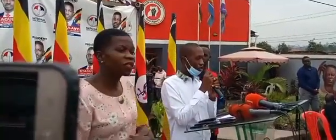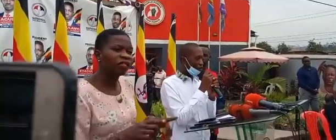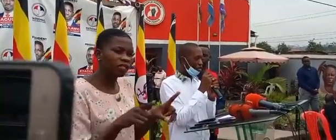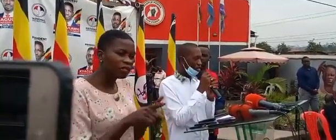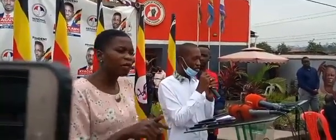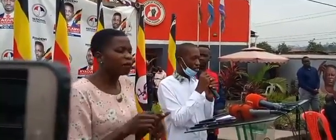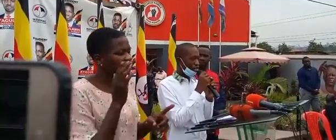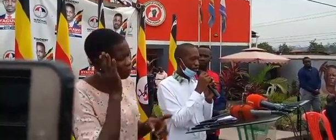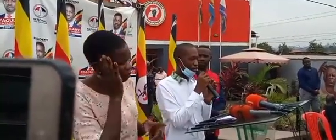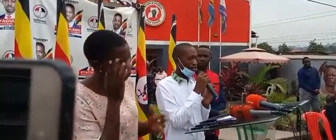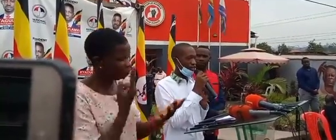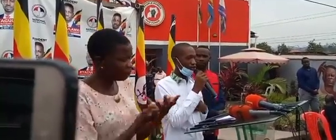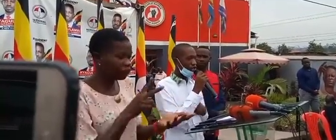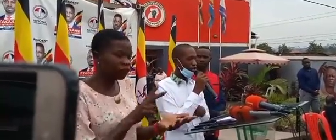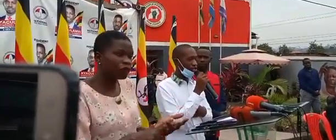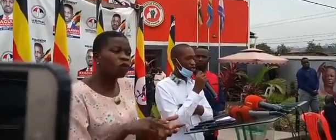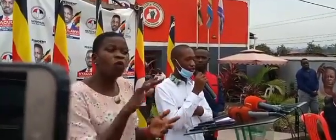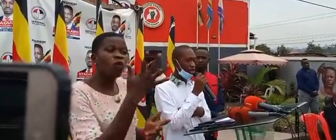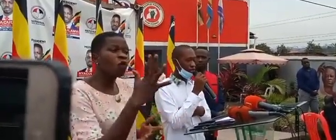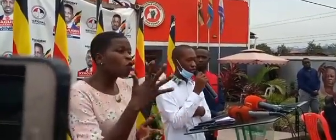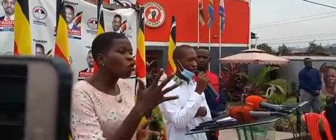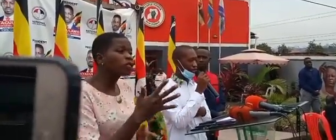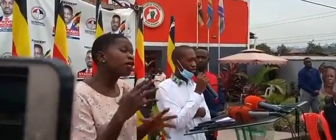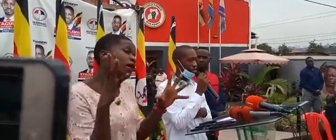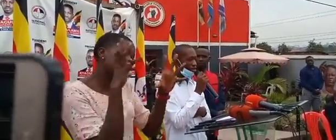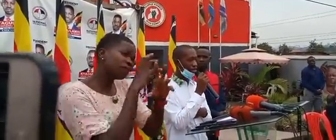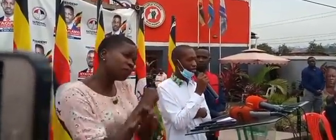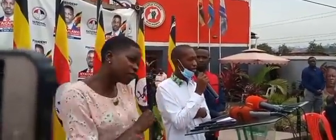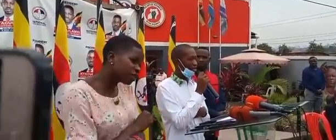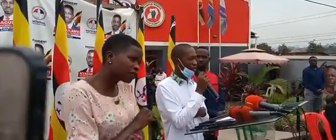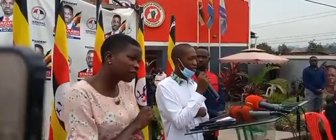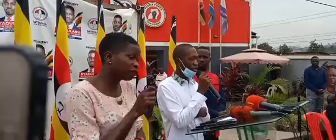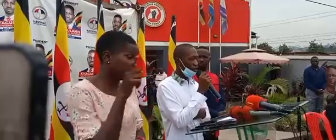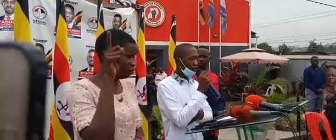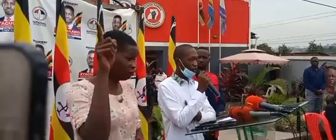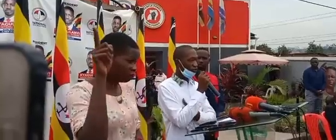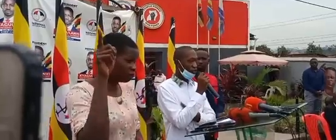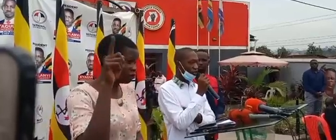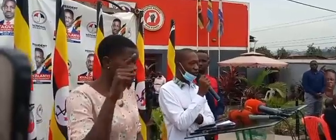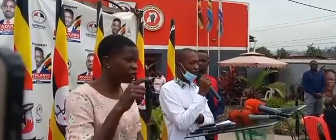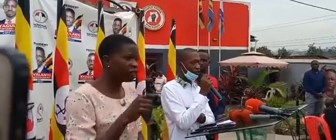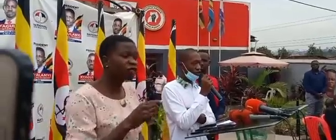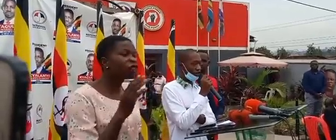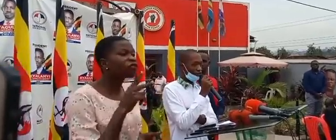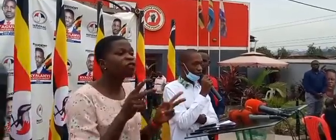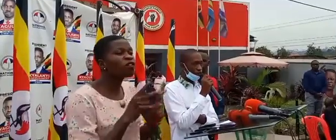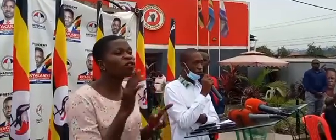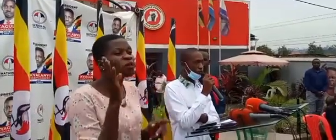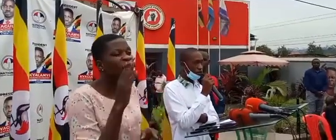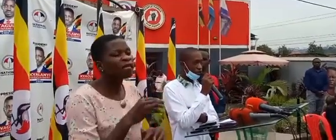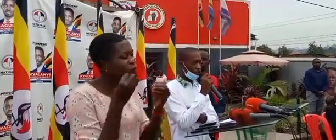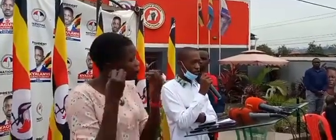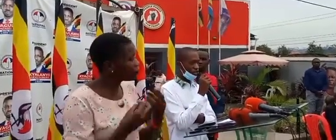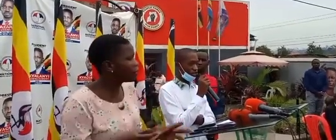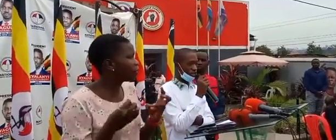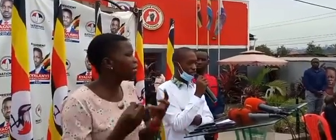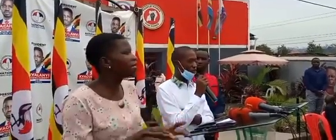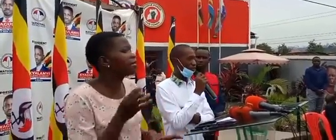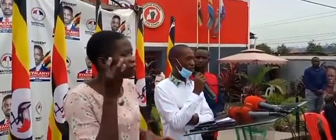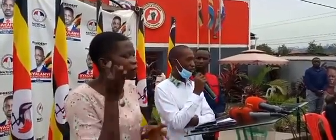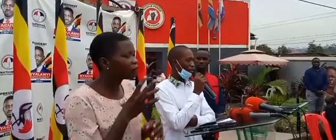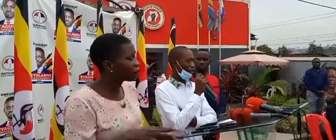bw'ogattako ensonga y'okuba nti ekitali amazzi waliyo ekizibu ky'amazzi amazzi tegamala kintu ekyo kiviiriddeko nnyo obukyafu n'endwadde